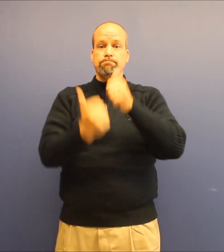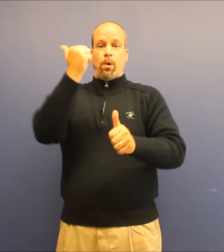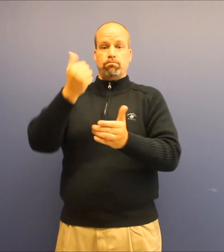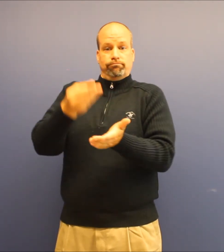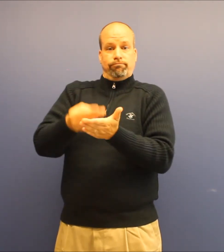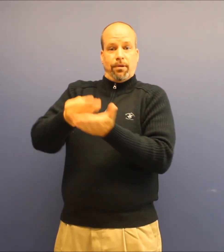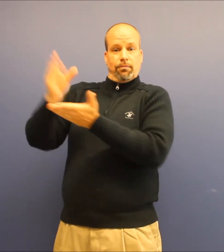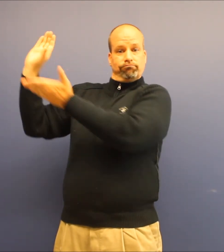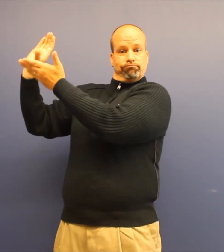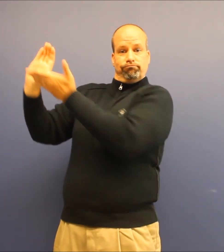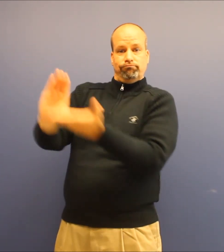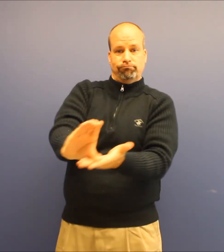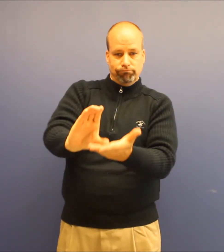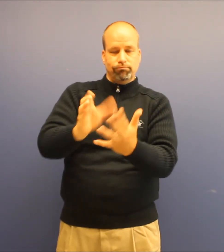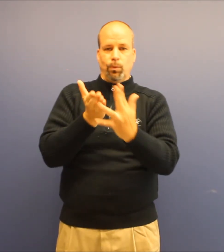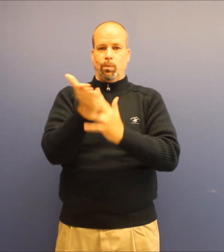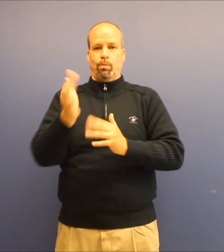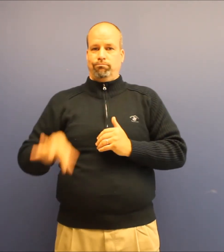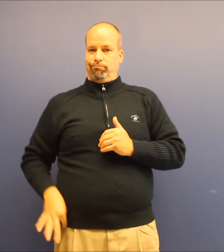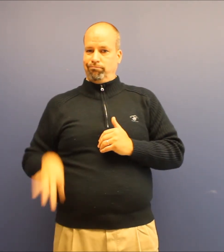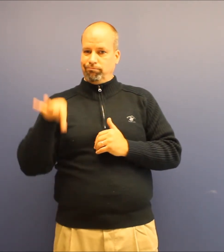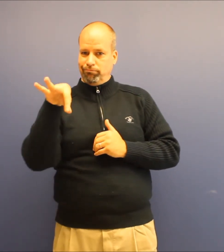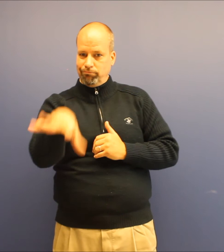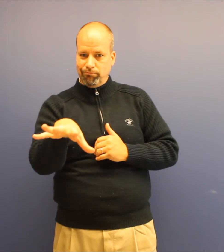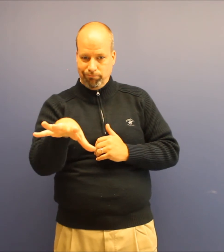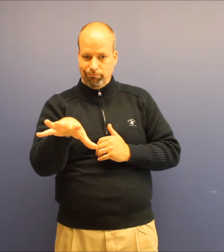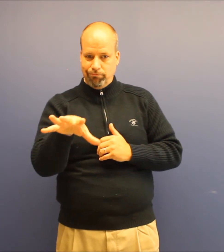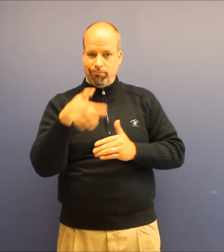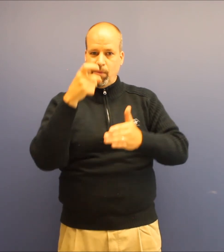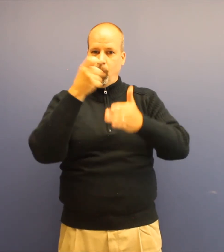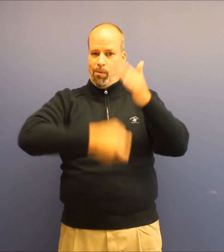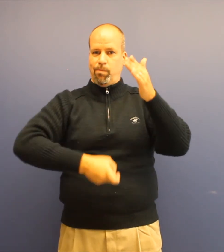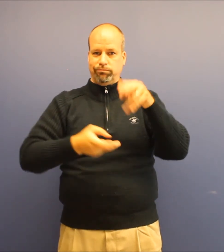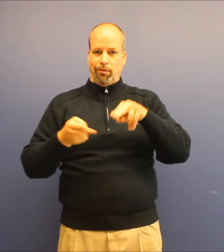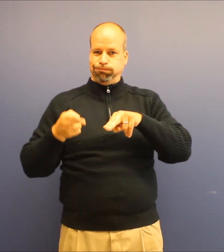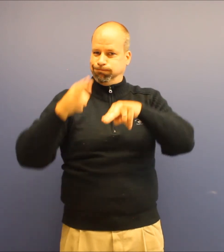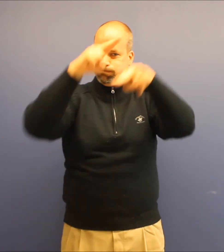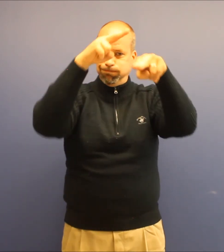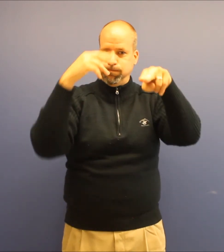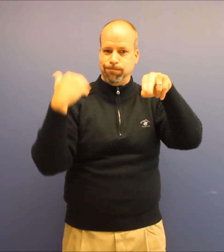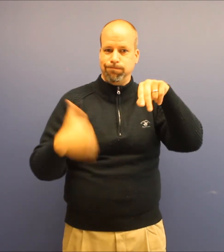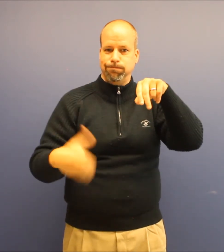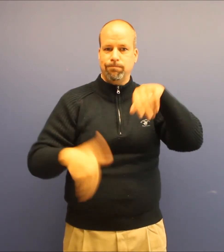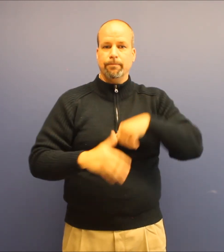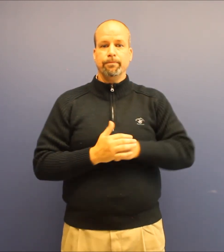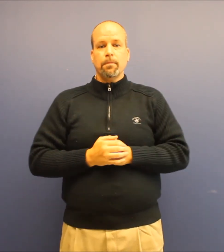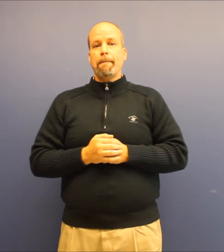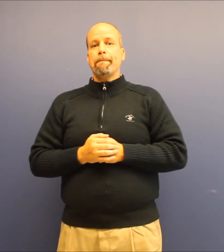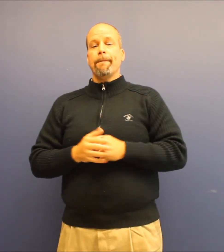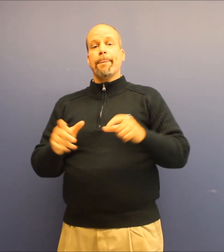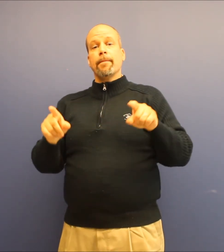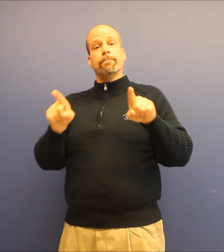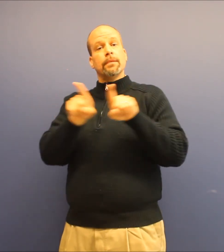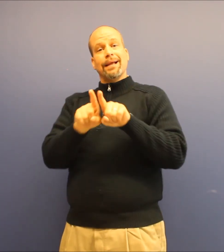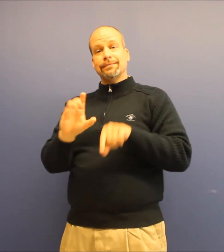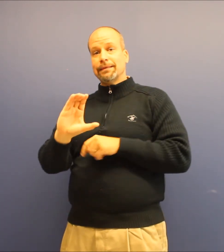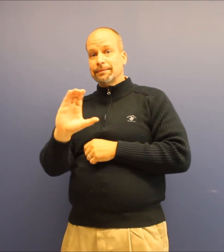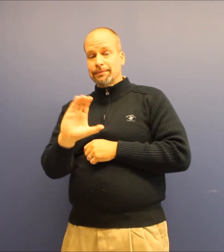It would mostly reduce subsidies and cause out-of-pocket costs to rise, as the CBO said about the